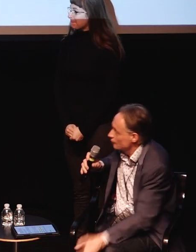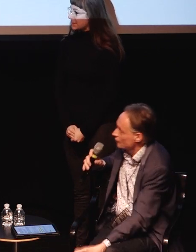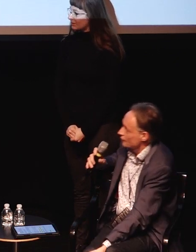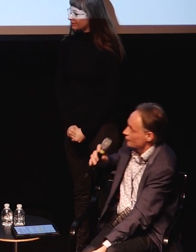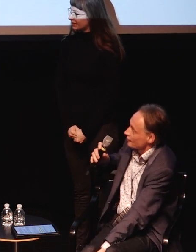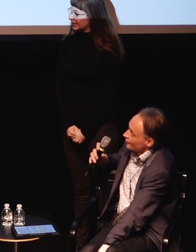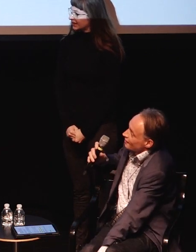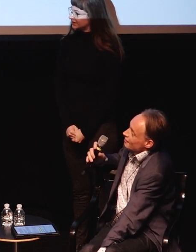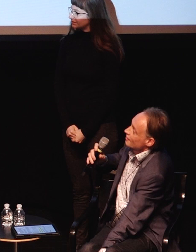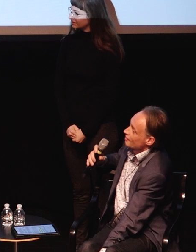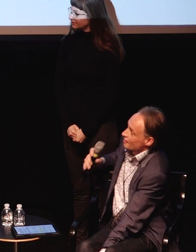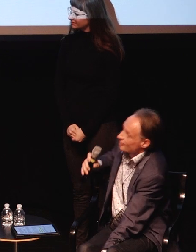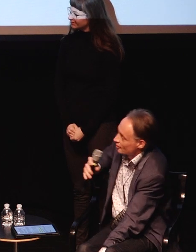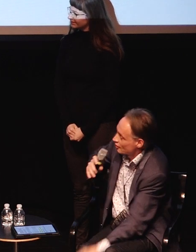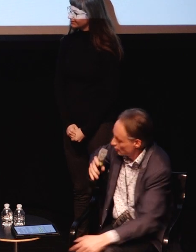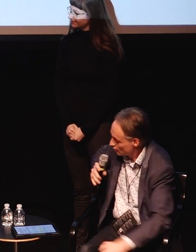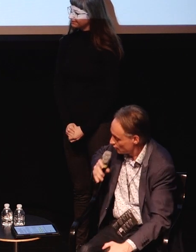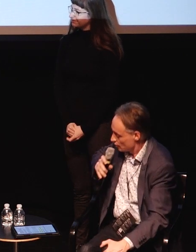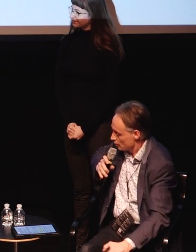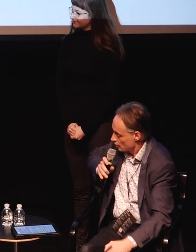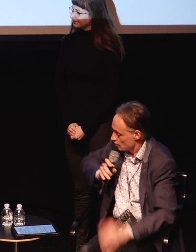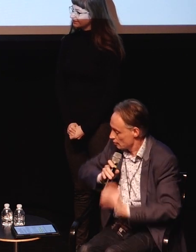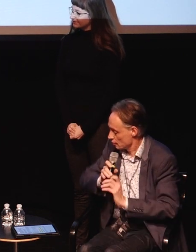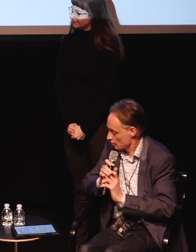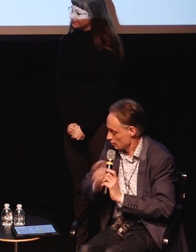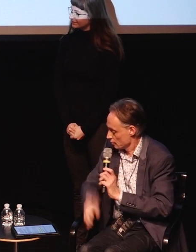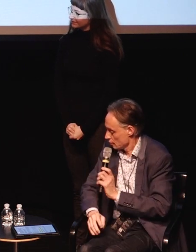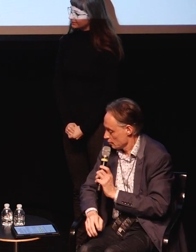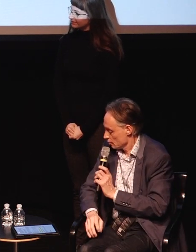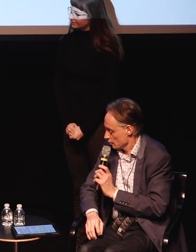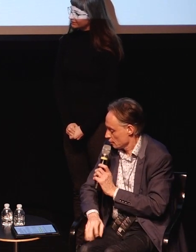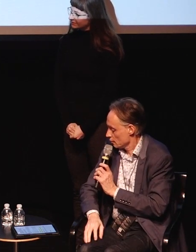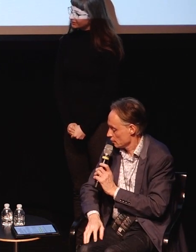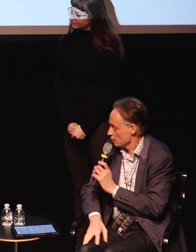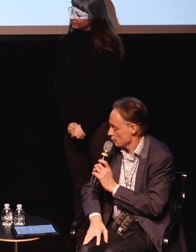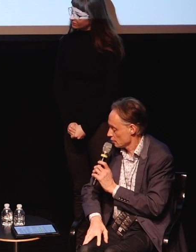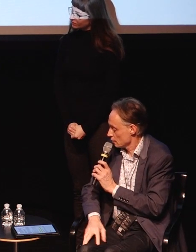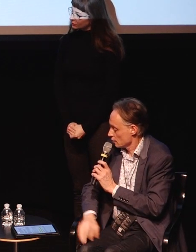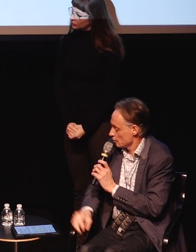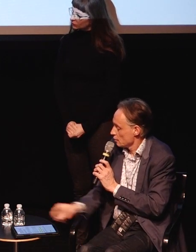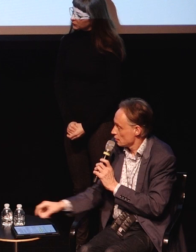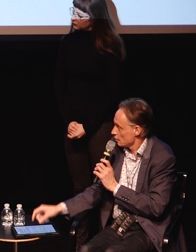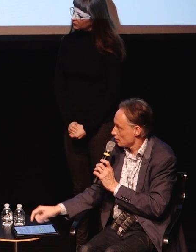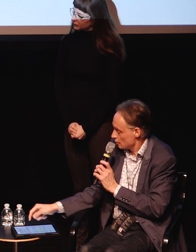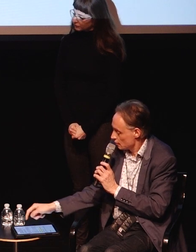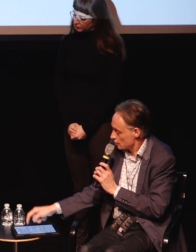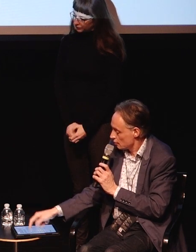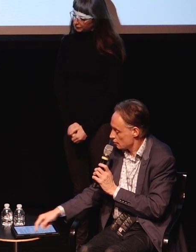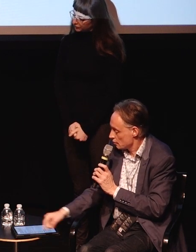and it really shocked me. It really really shocked me, and it really like moved me, and I was like, and I had that sketch, and when COVID